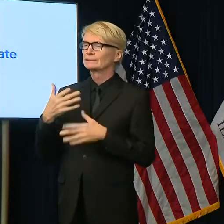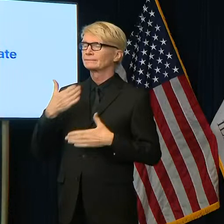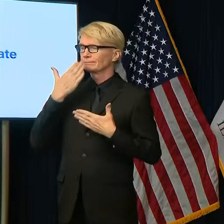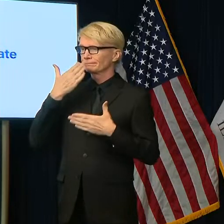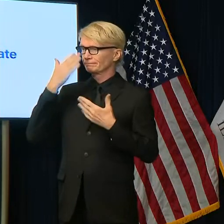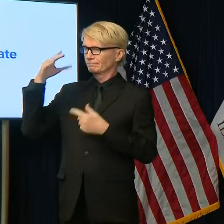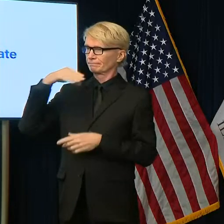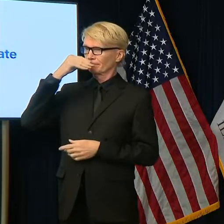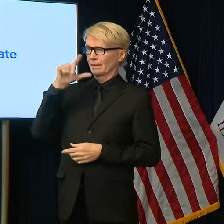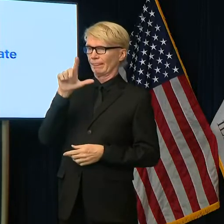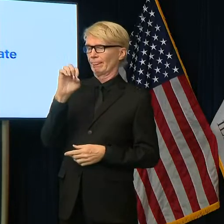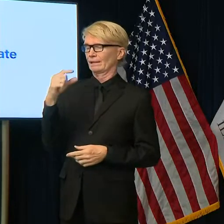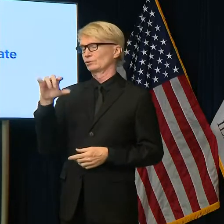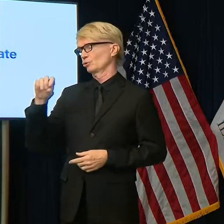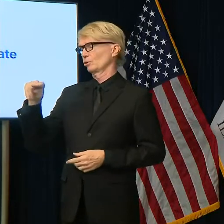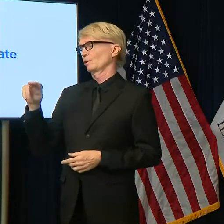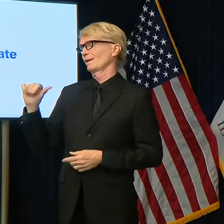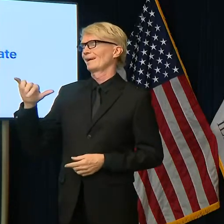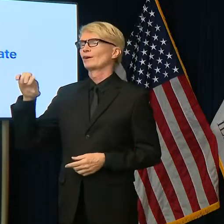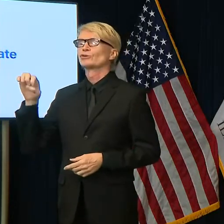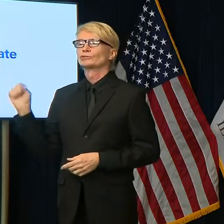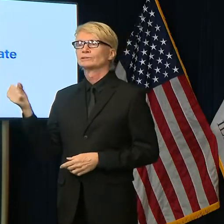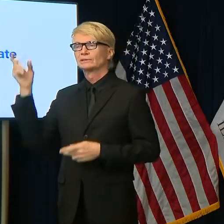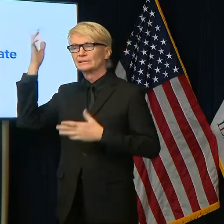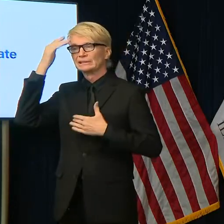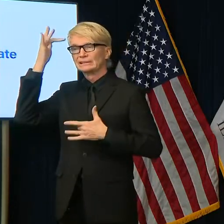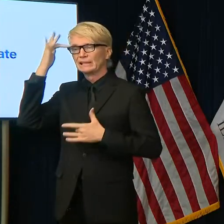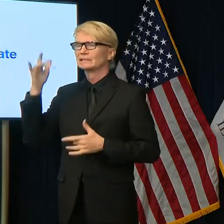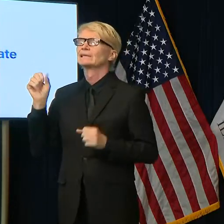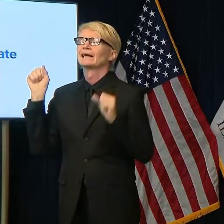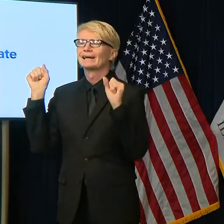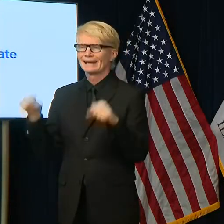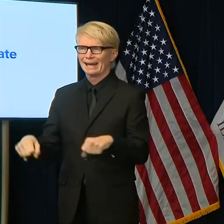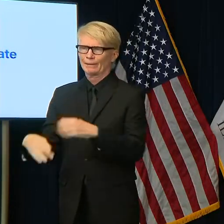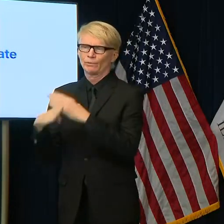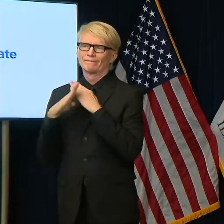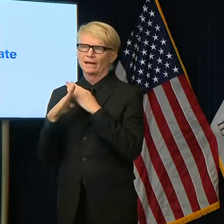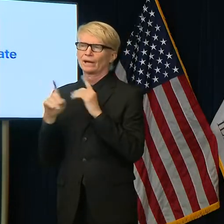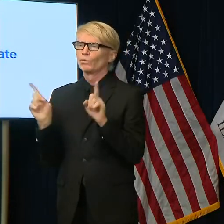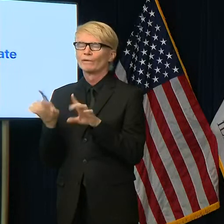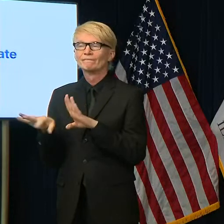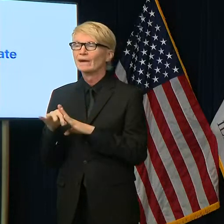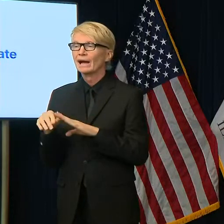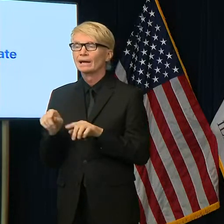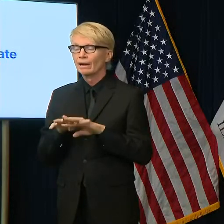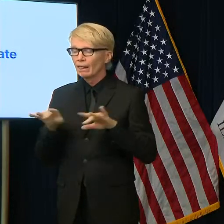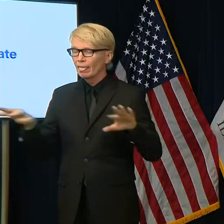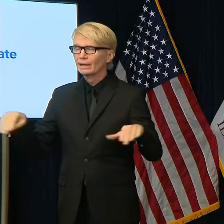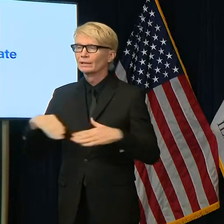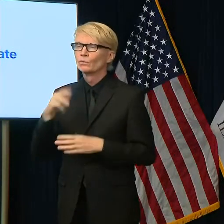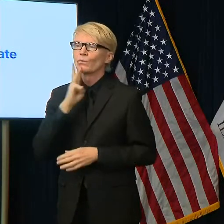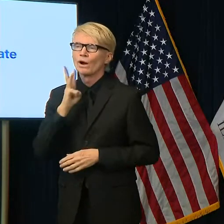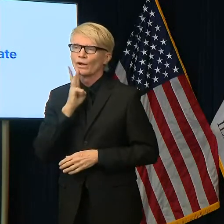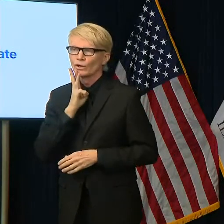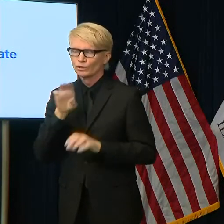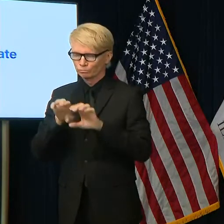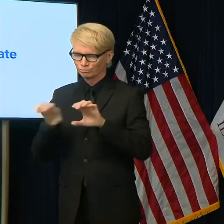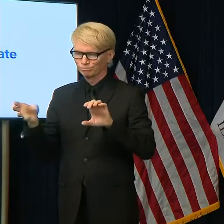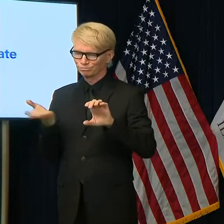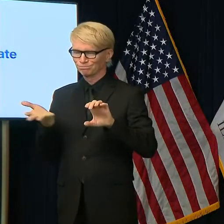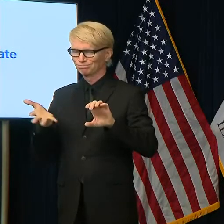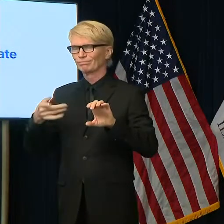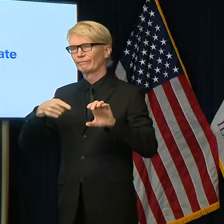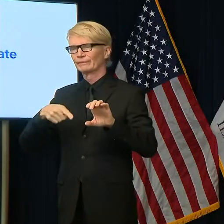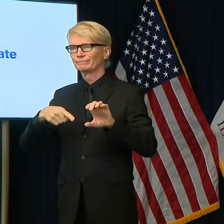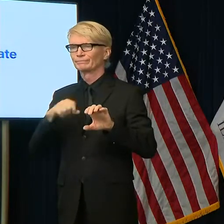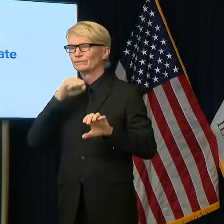disease is extraordinarily preventable. It is in the water supply. We know where it comes from. We know that